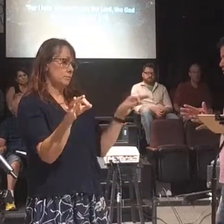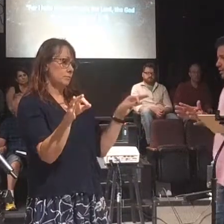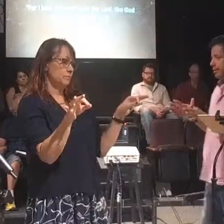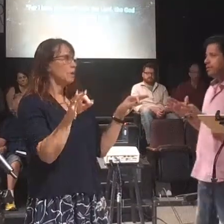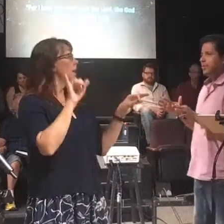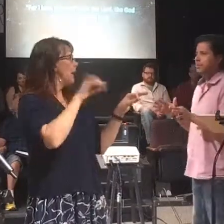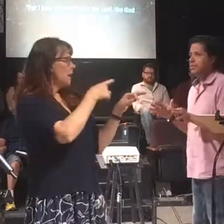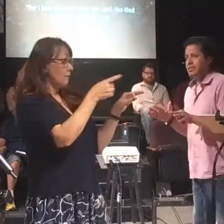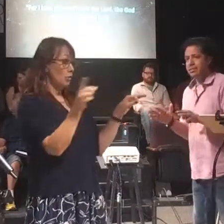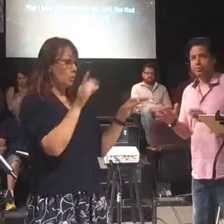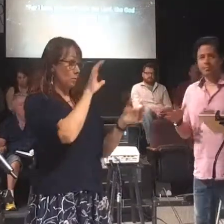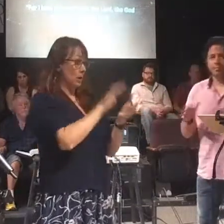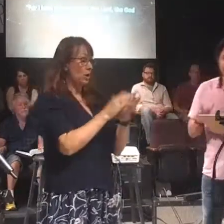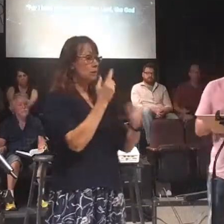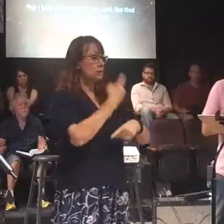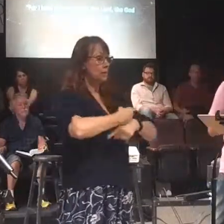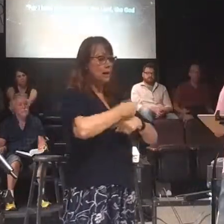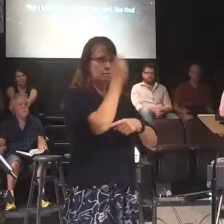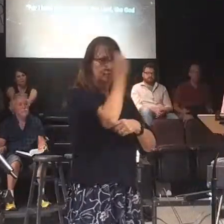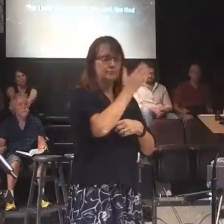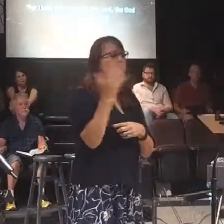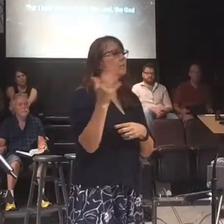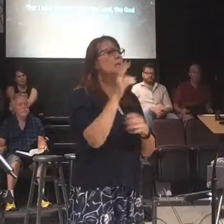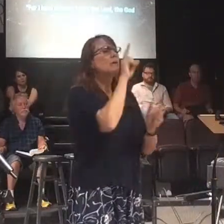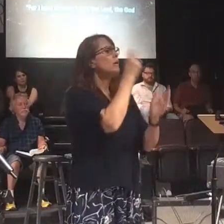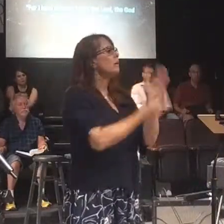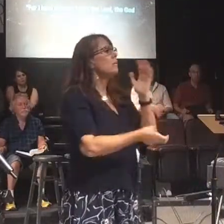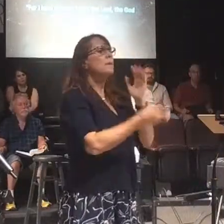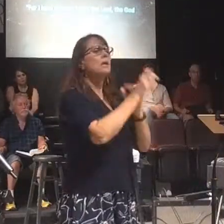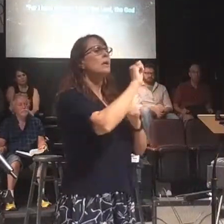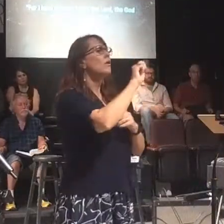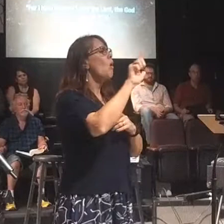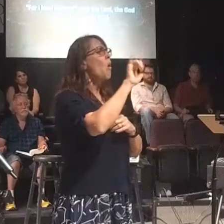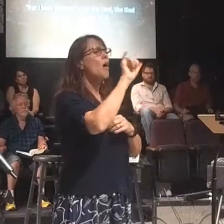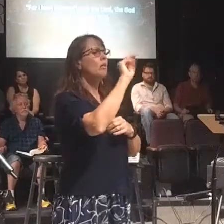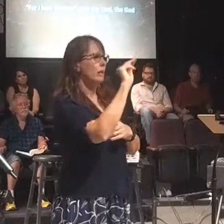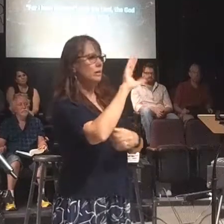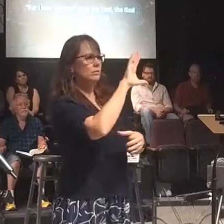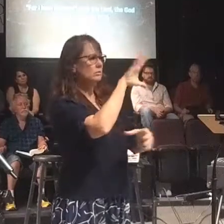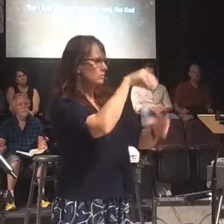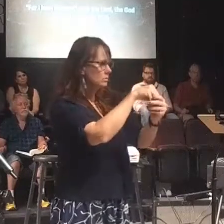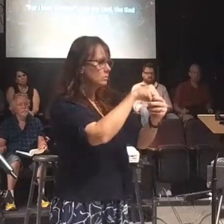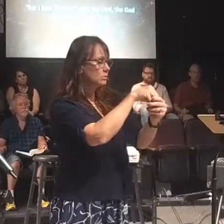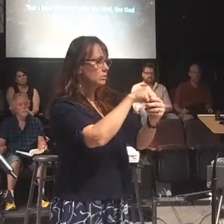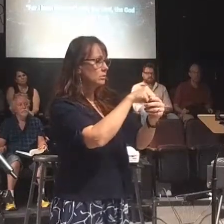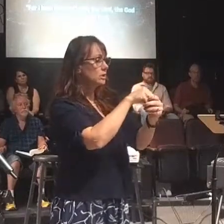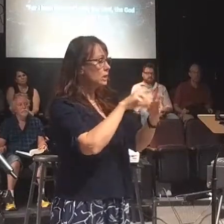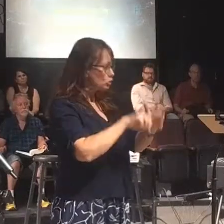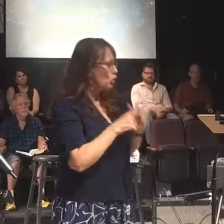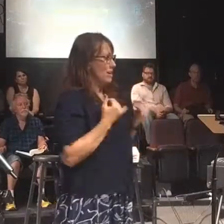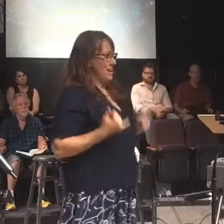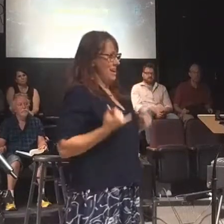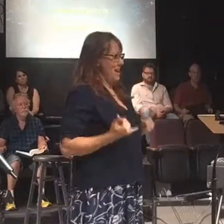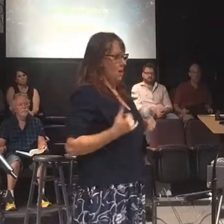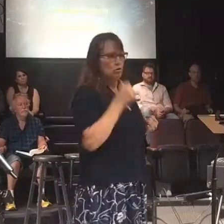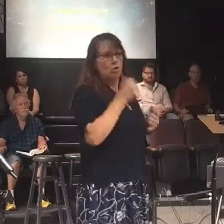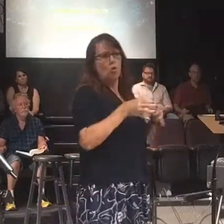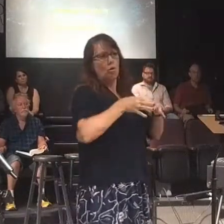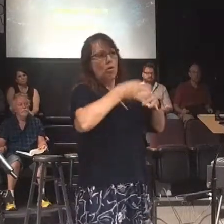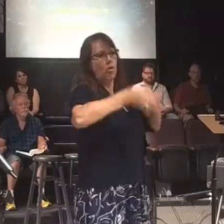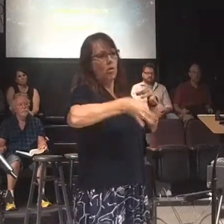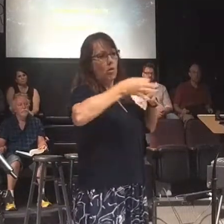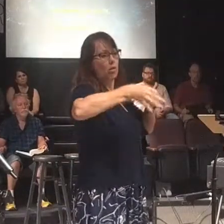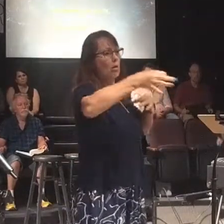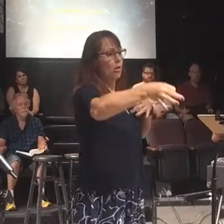today, here's what I want to tell you. Be all in. Be all in early. Don't wait to be